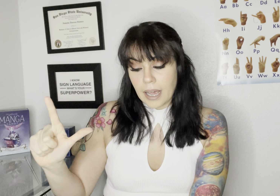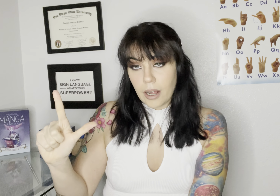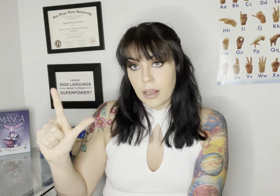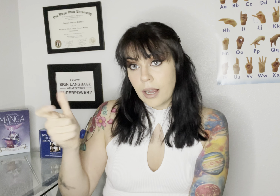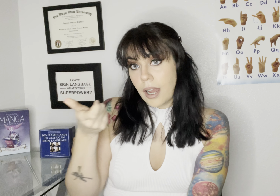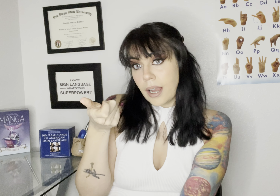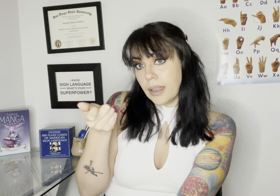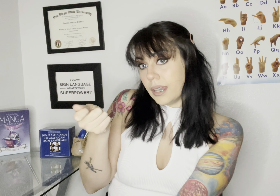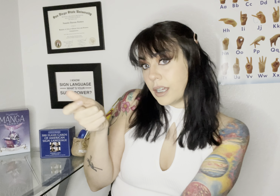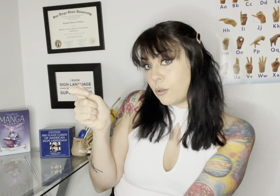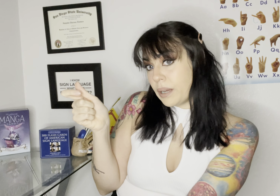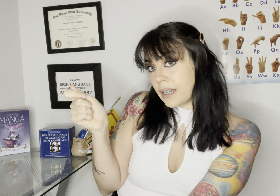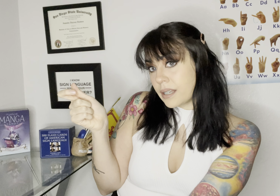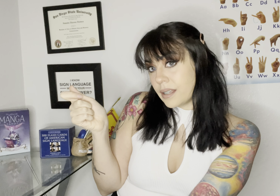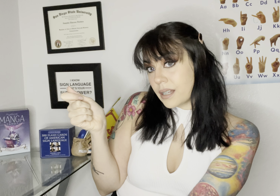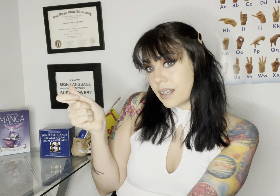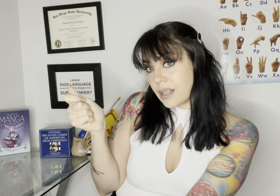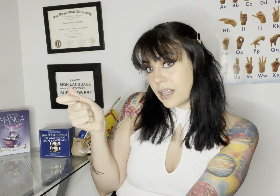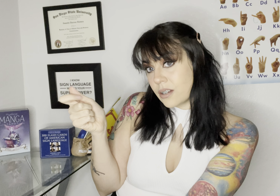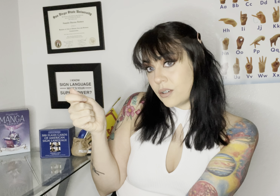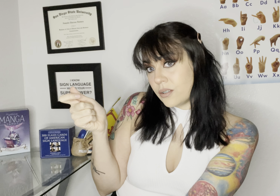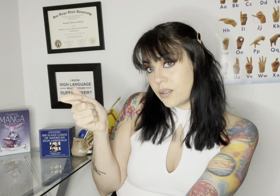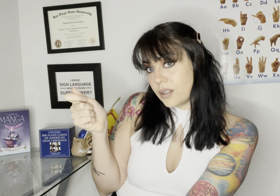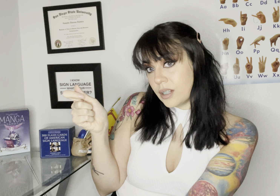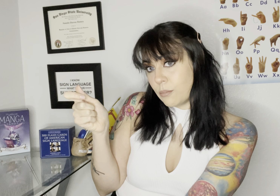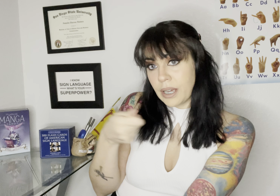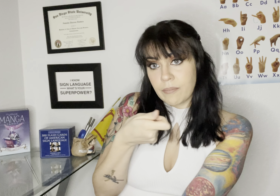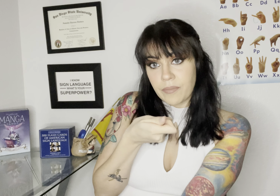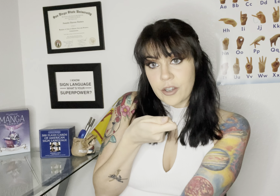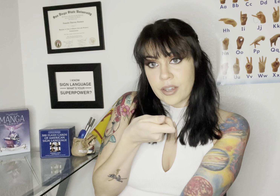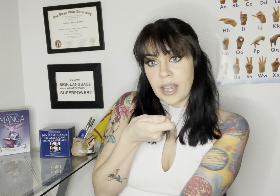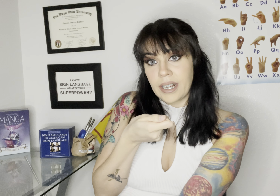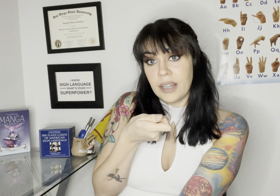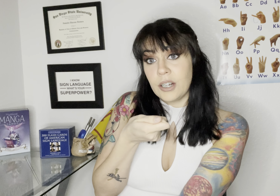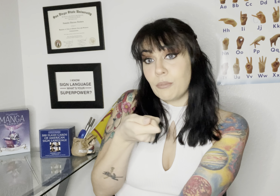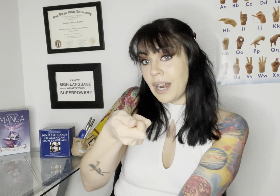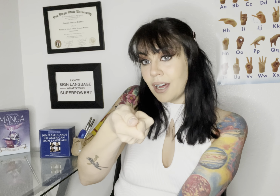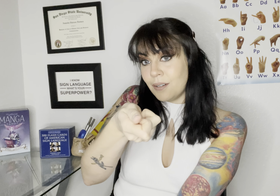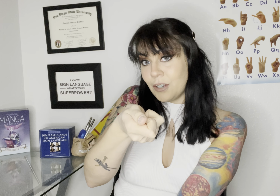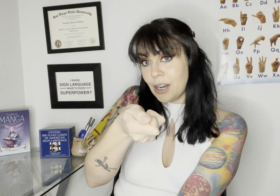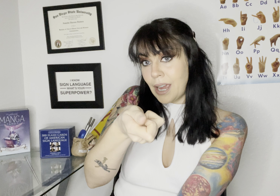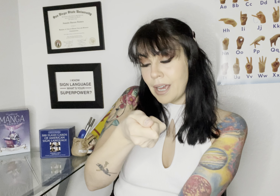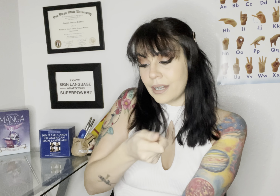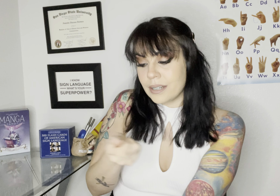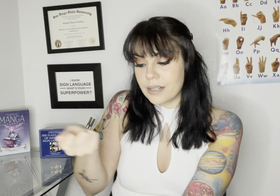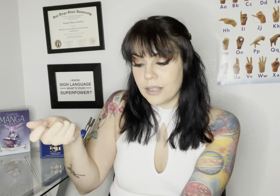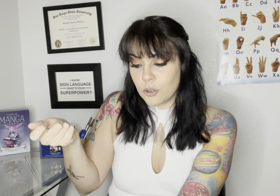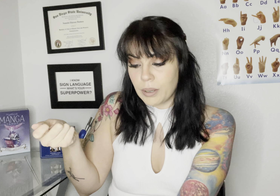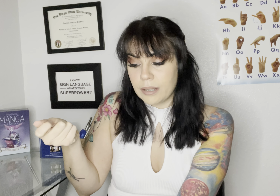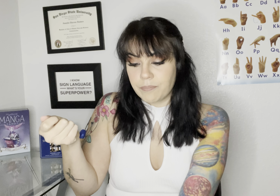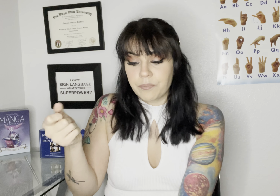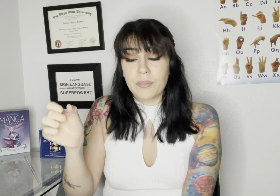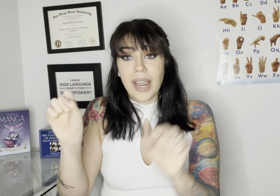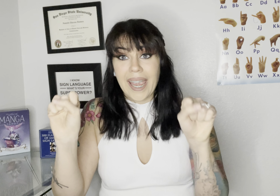ASL, little bit. This is a little bit, just letting a little bit out of your hand, a little bit.